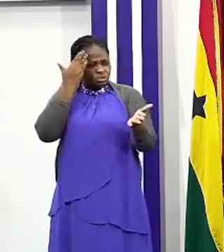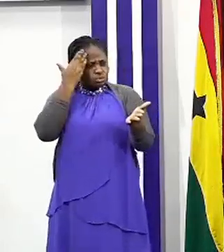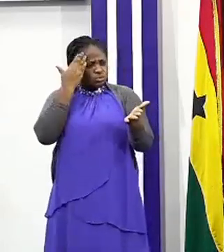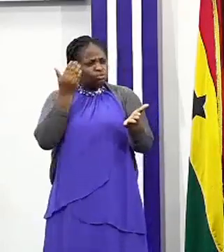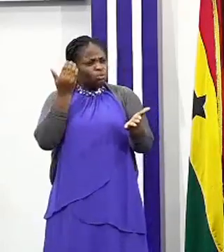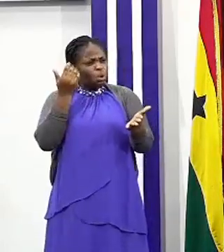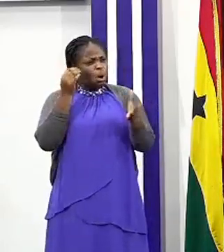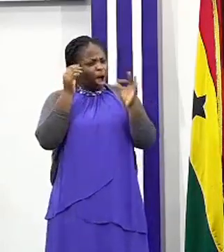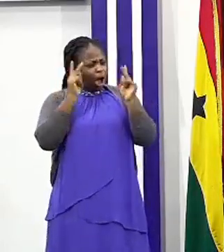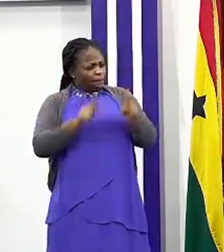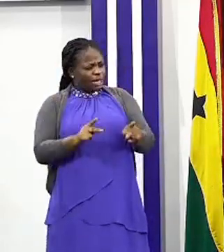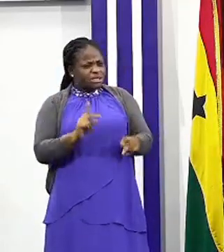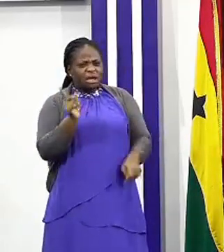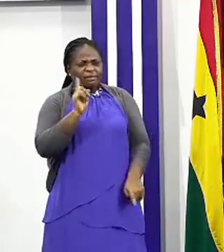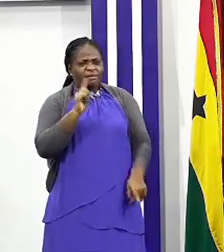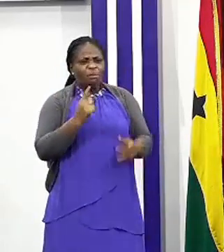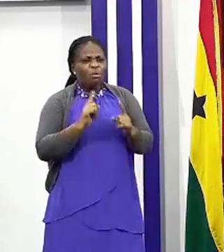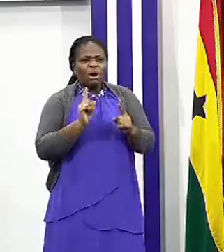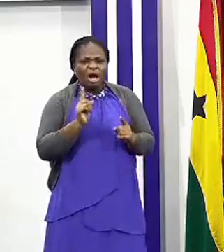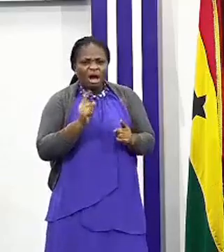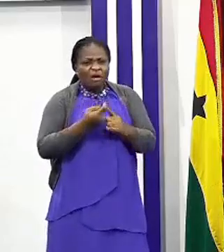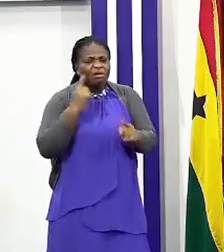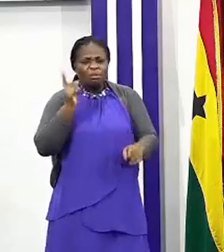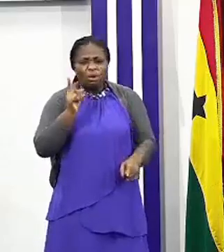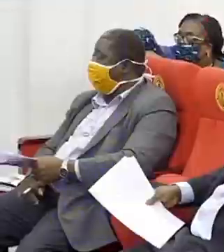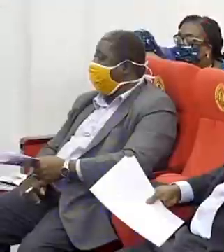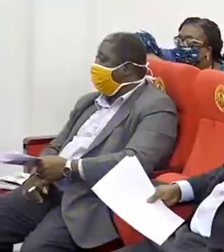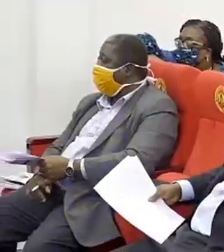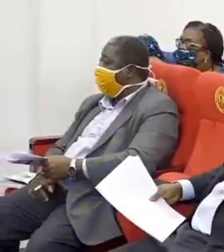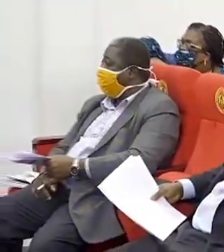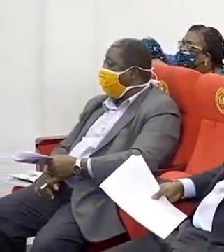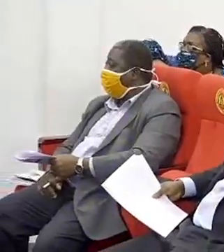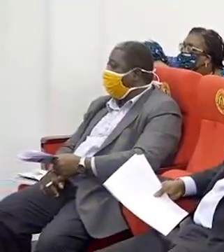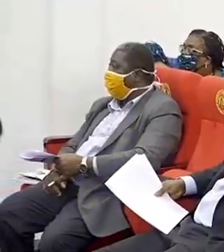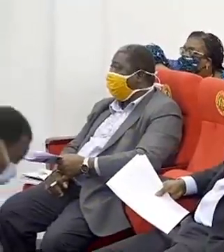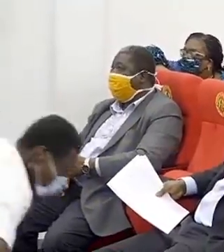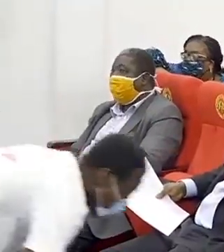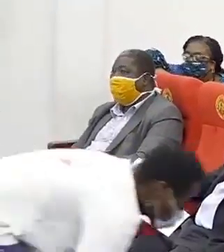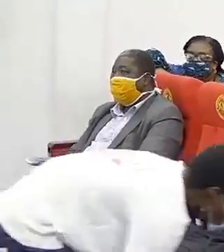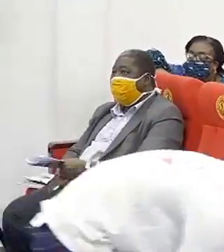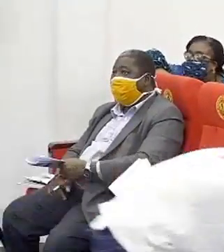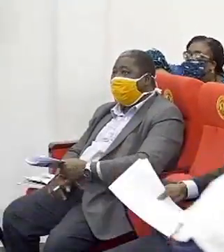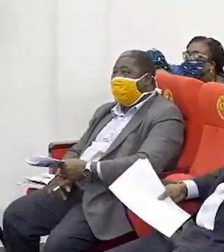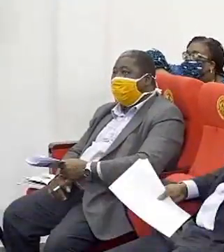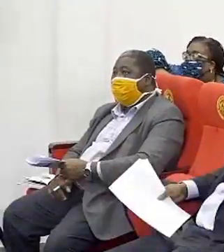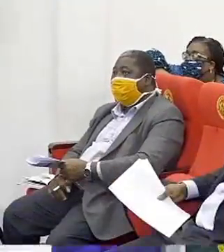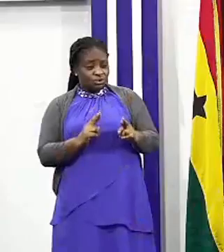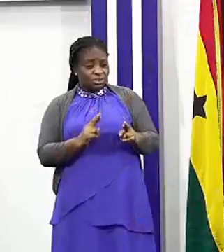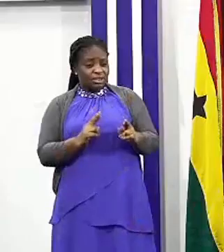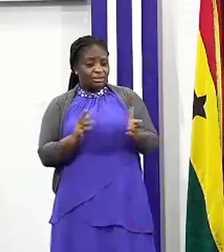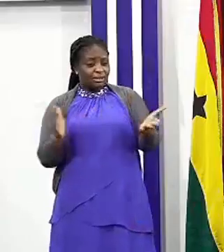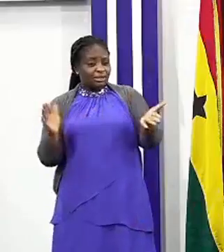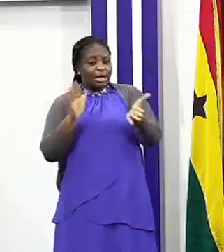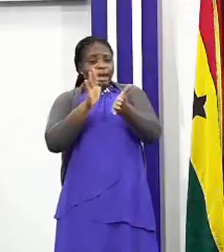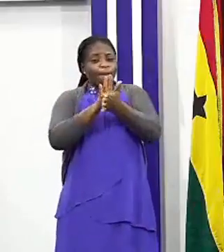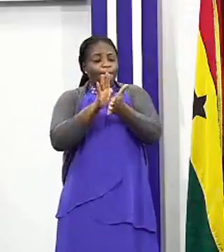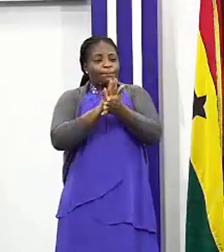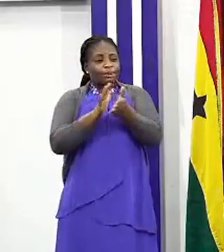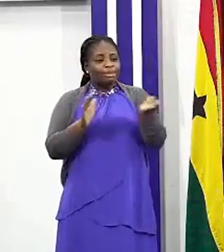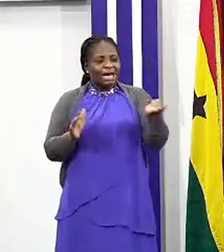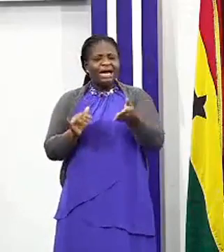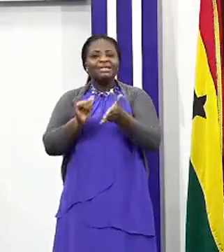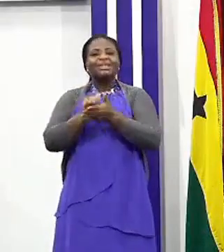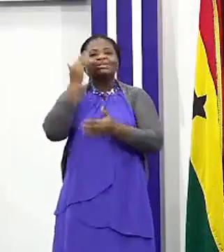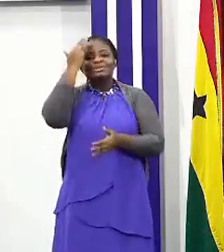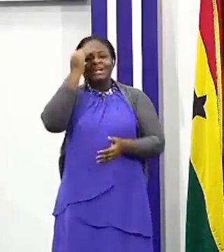particular individual has come from. So each test result is based on the sample and the case investigation form. That's why we're able